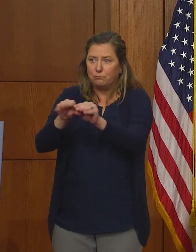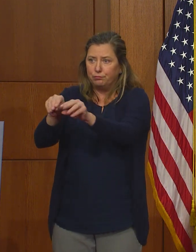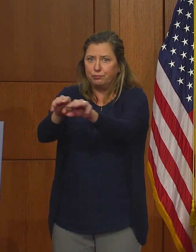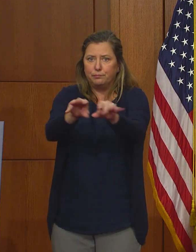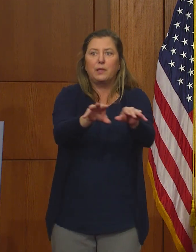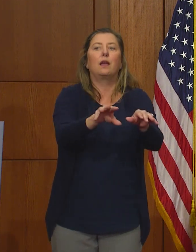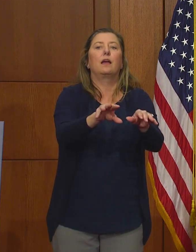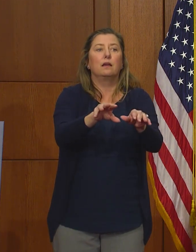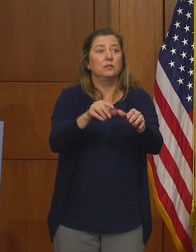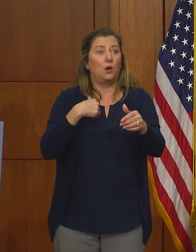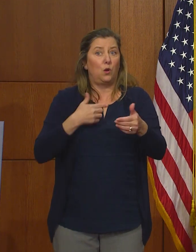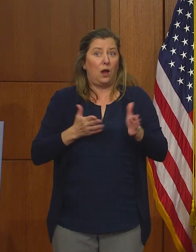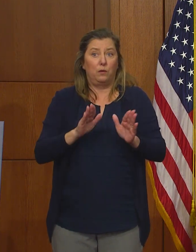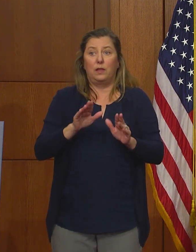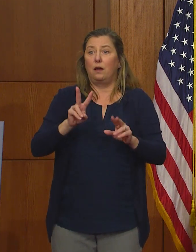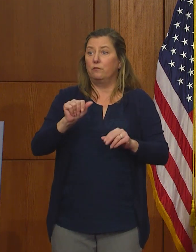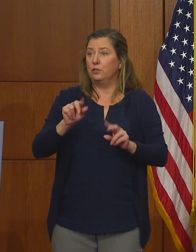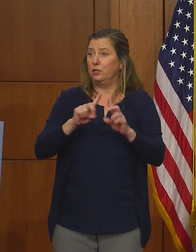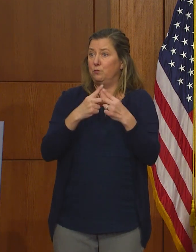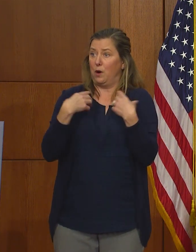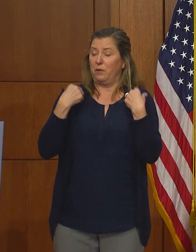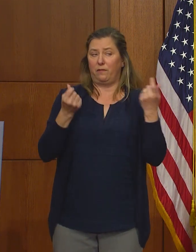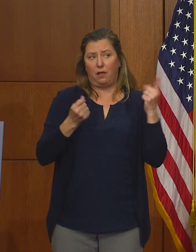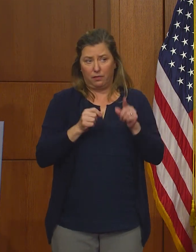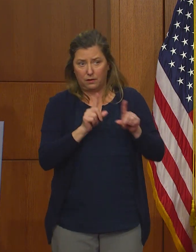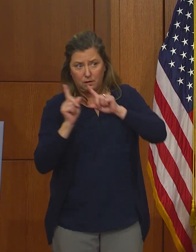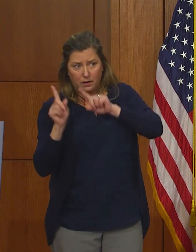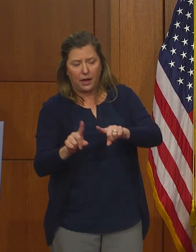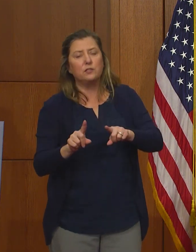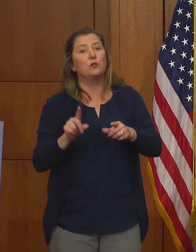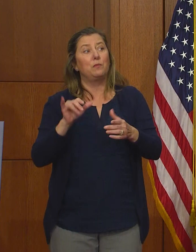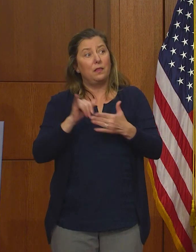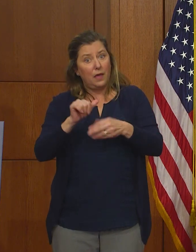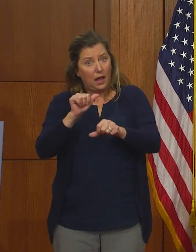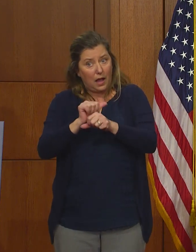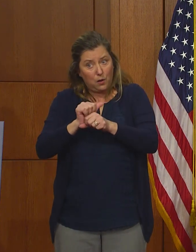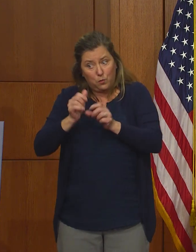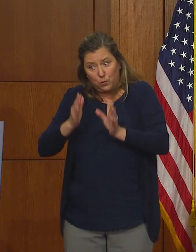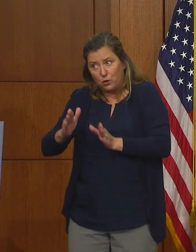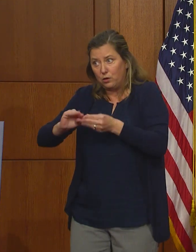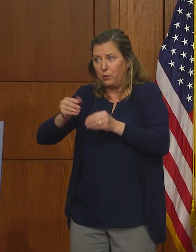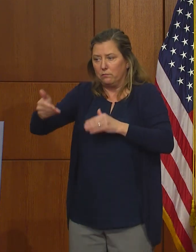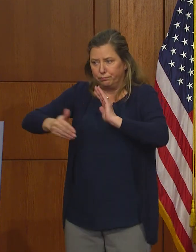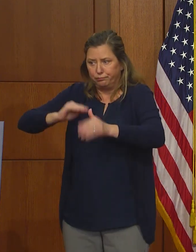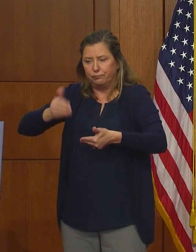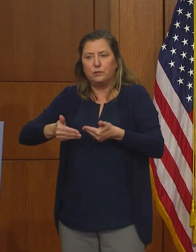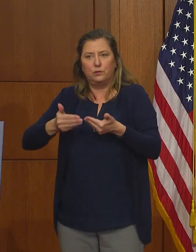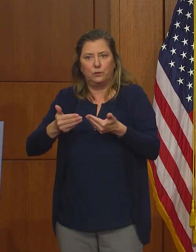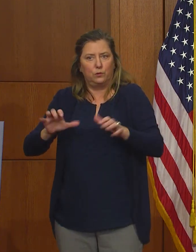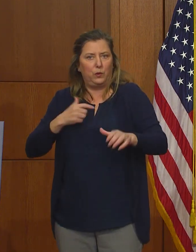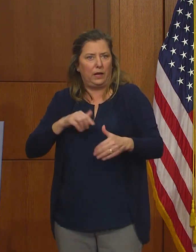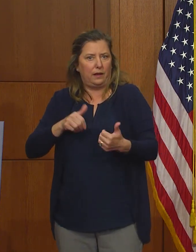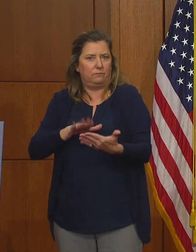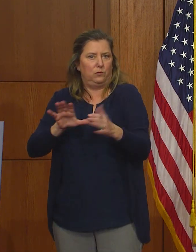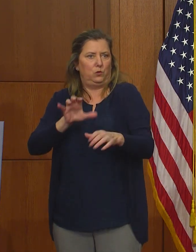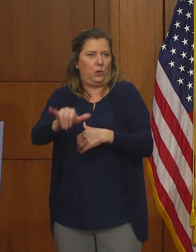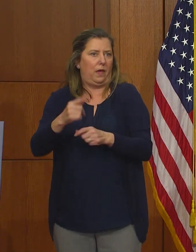the folks from Virginia Department of Health answer this, but we are ramping up that workforce so that we can adequately do that. So,